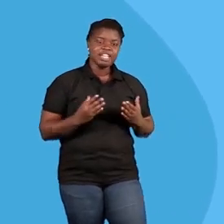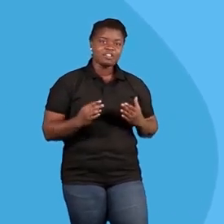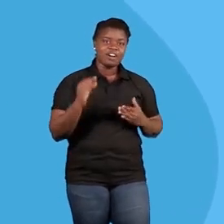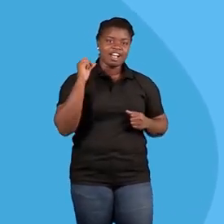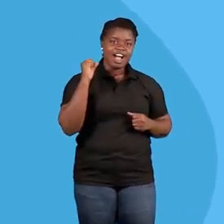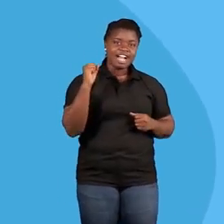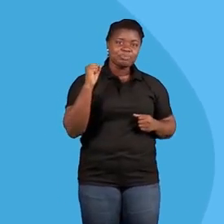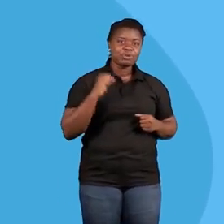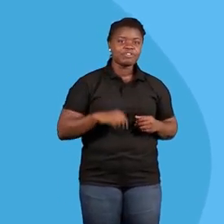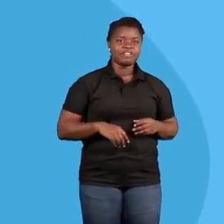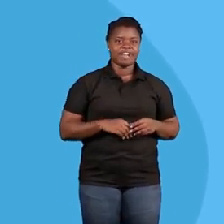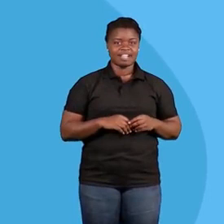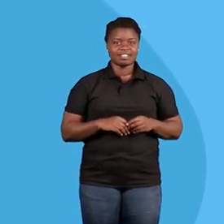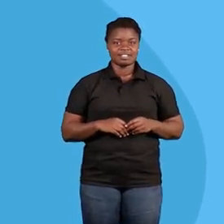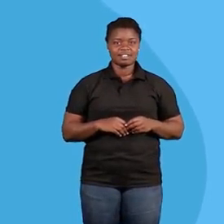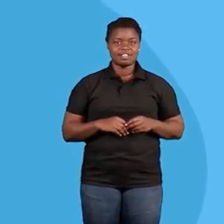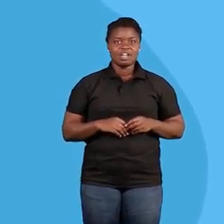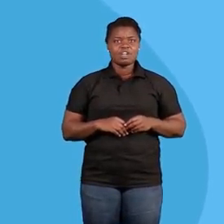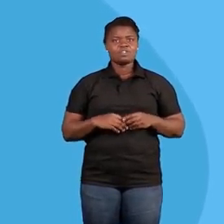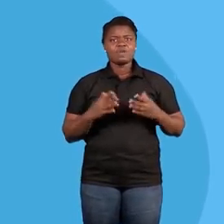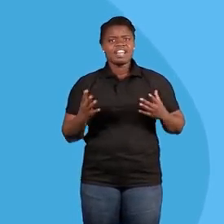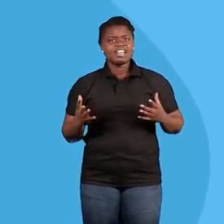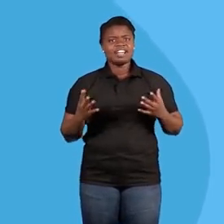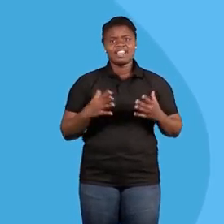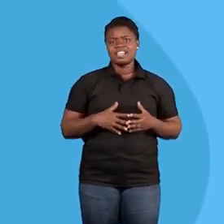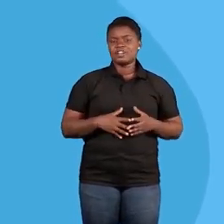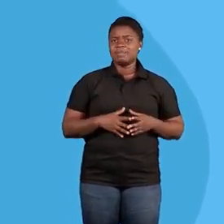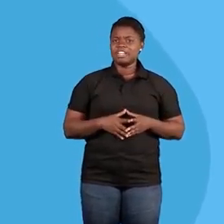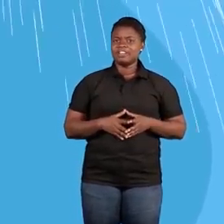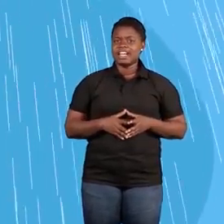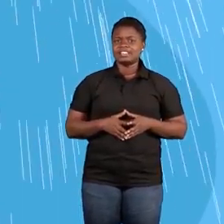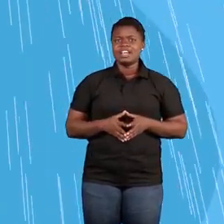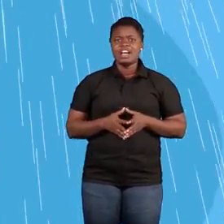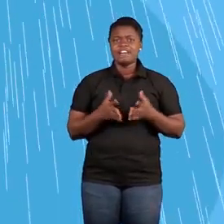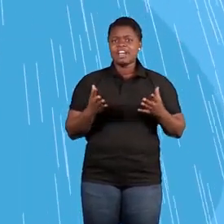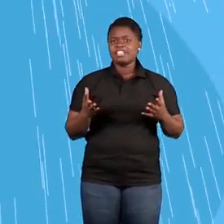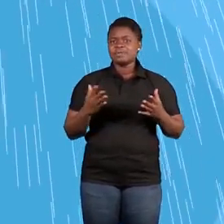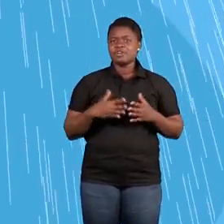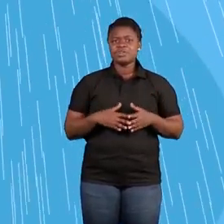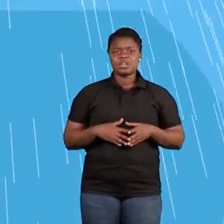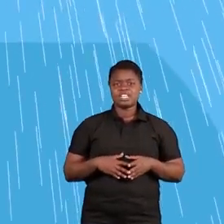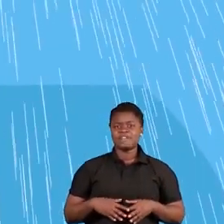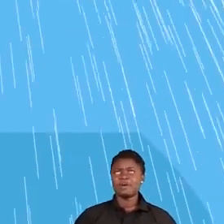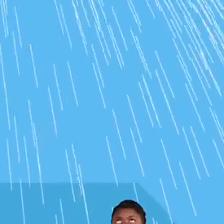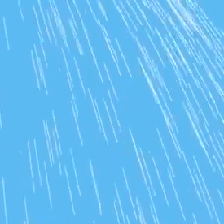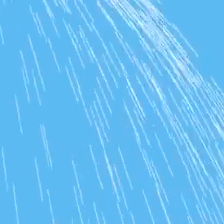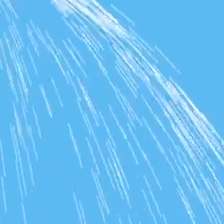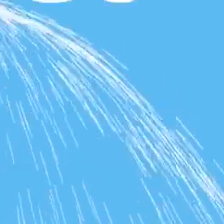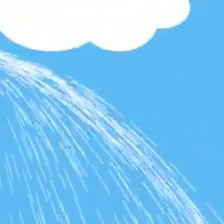based on hard proven facts. So rather than guess or believe that a fairy sprinkles water from a high tower